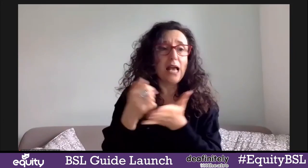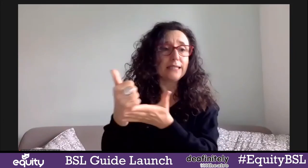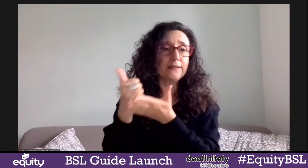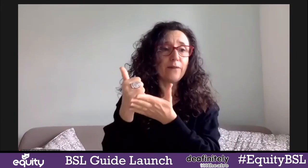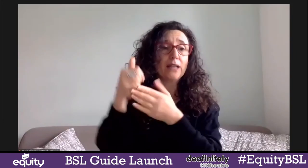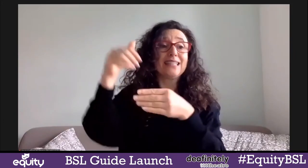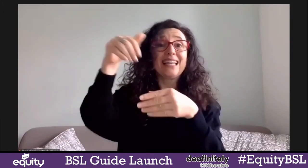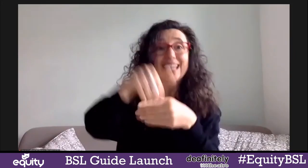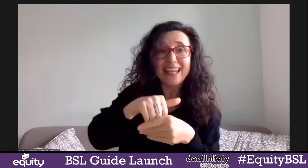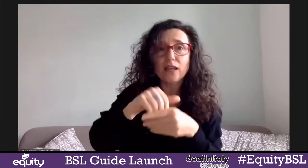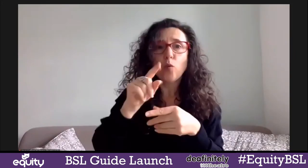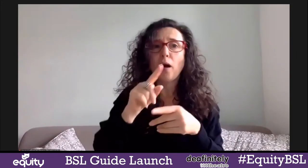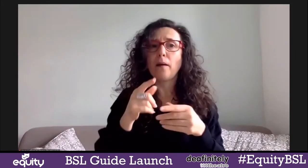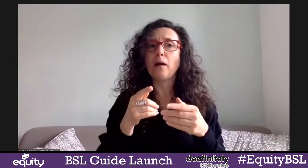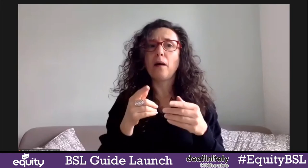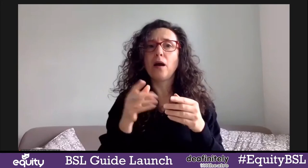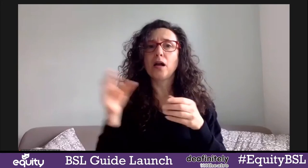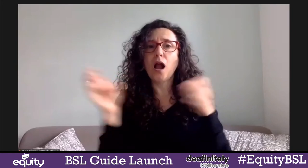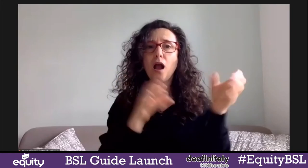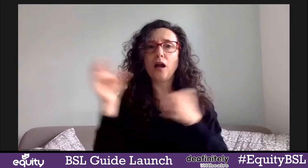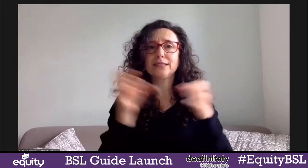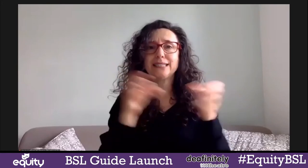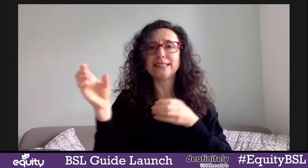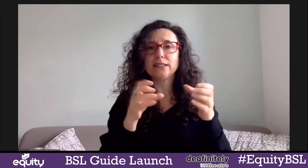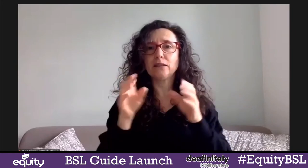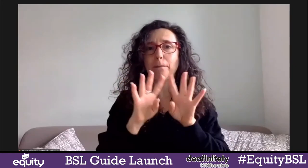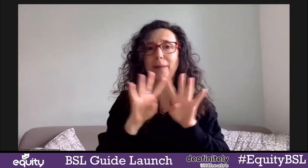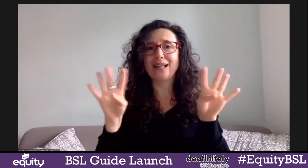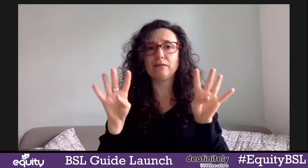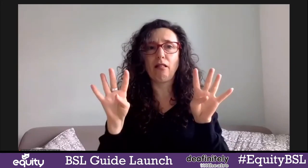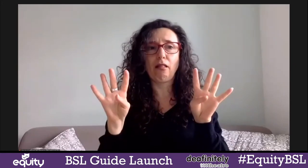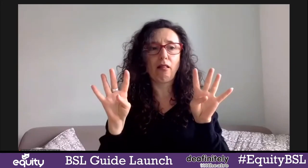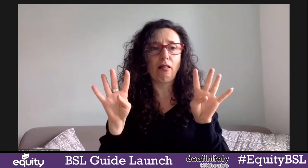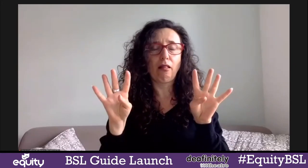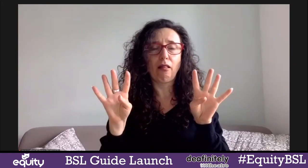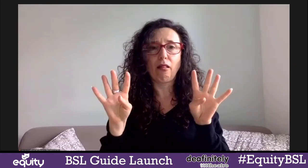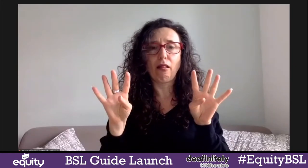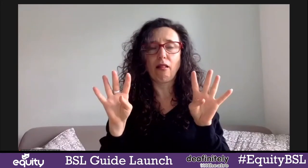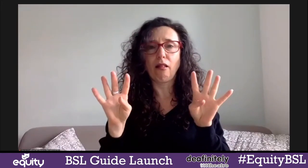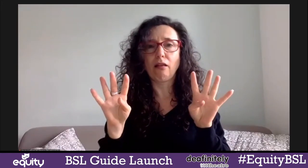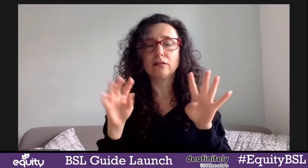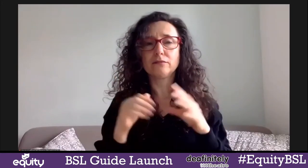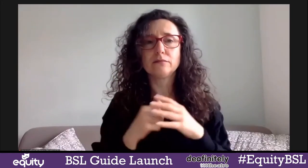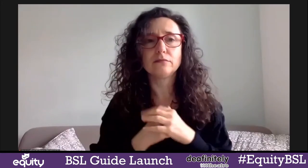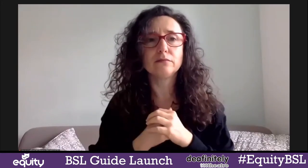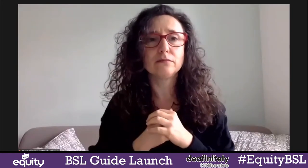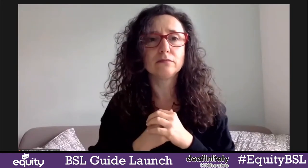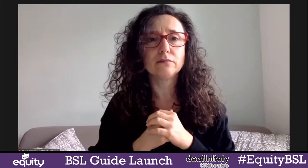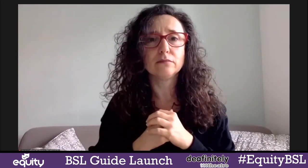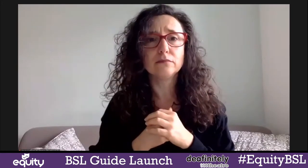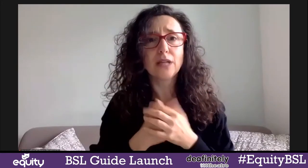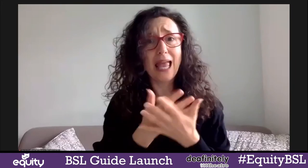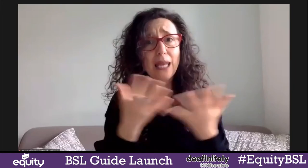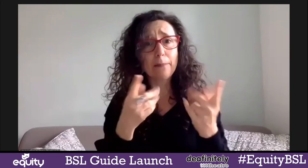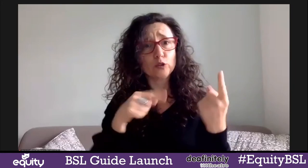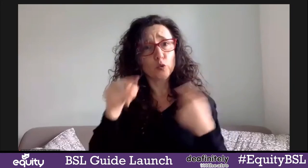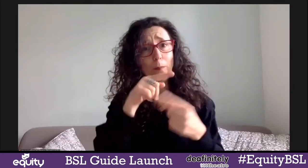you seen BSL advisors in casting panels? So perhaps that's in an audition